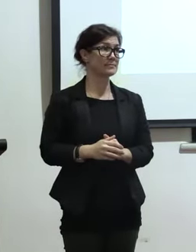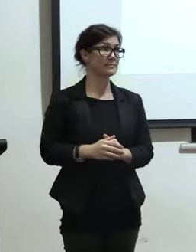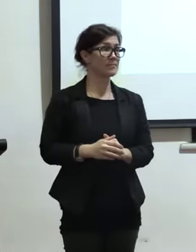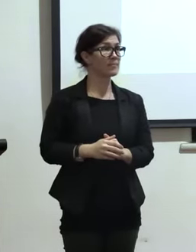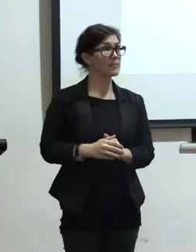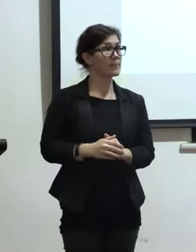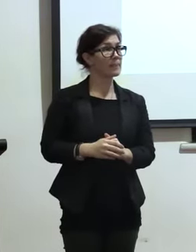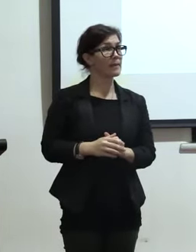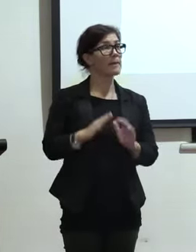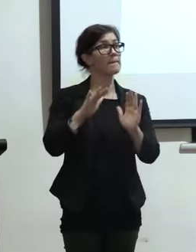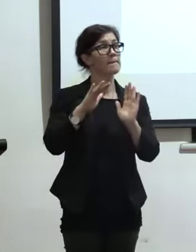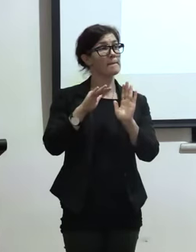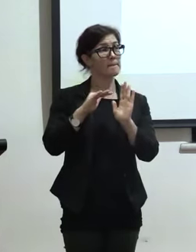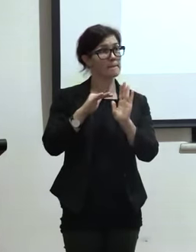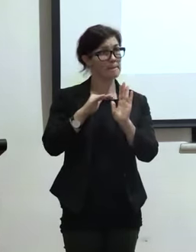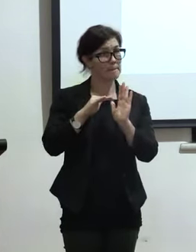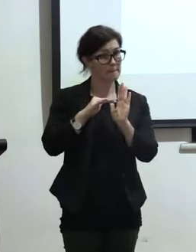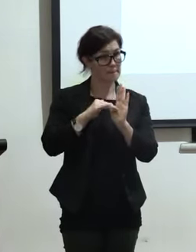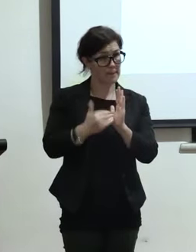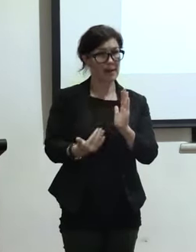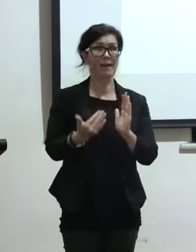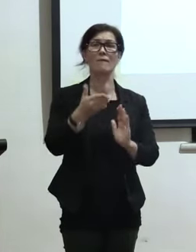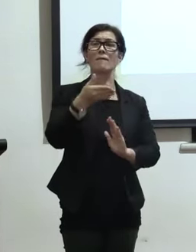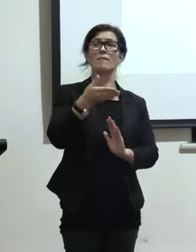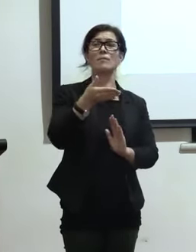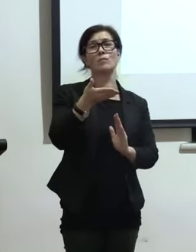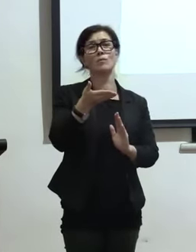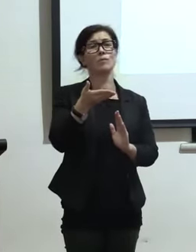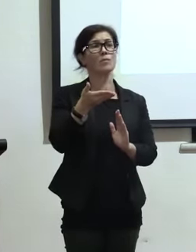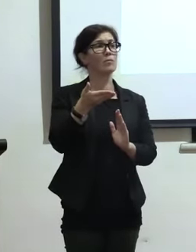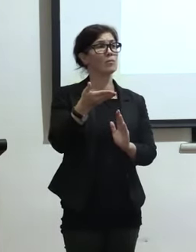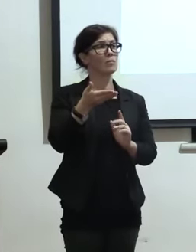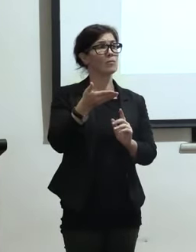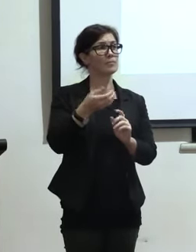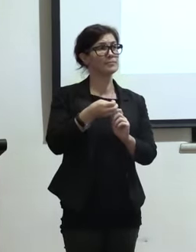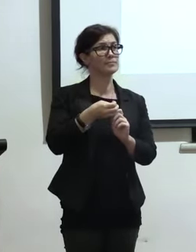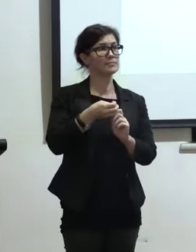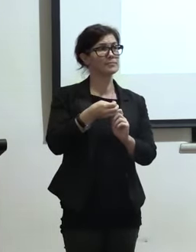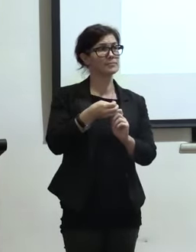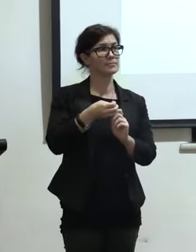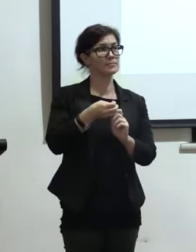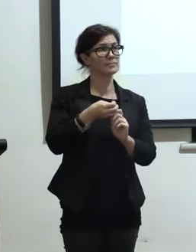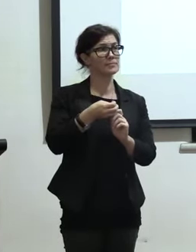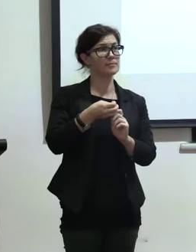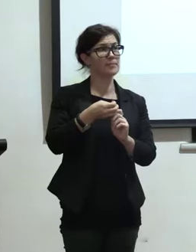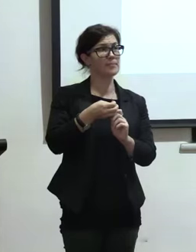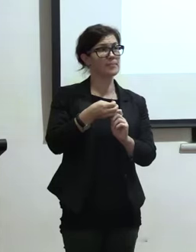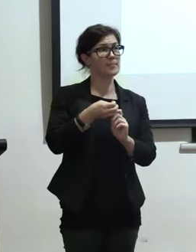that at the beginning of each month, a pool